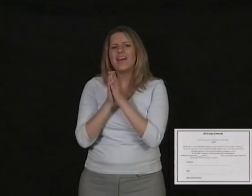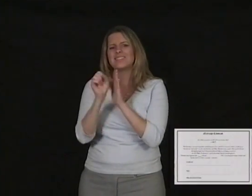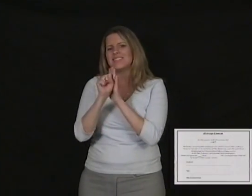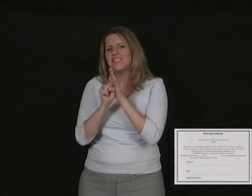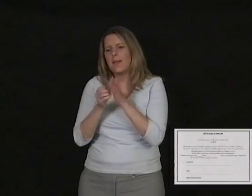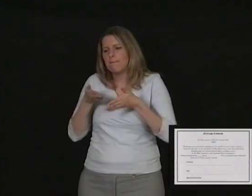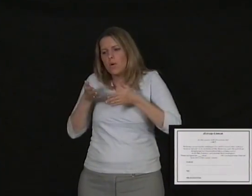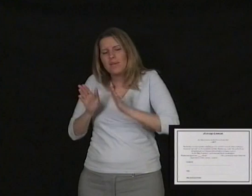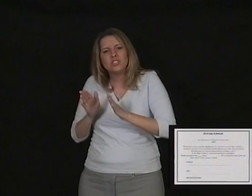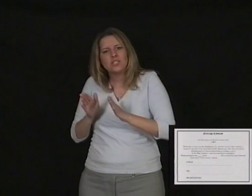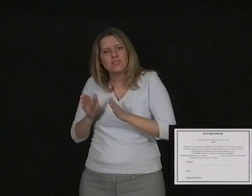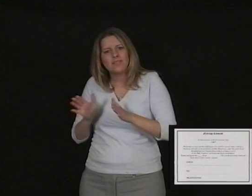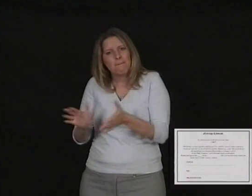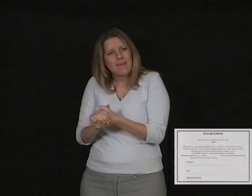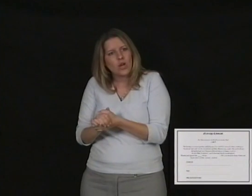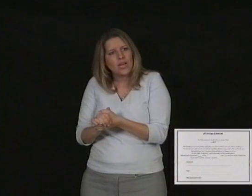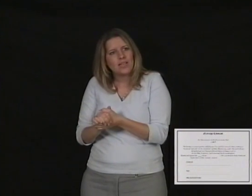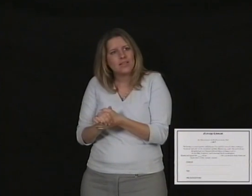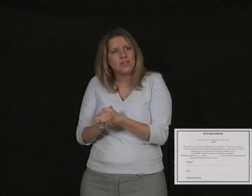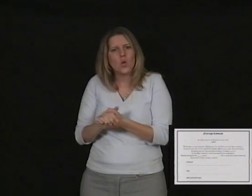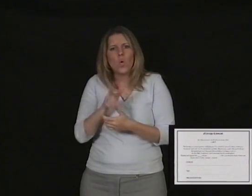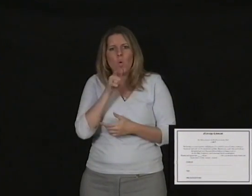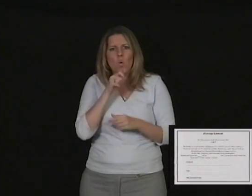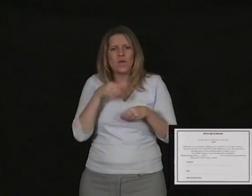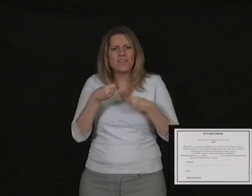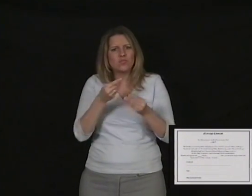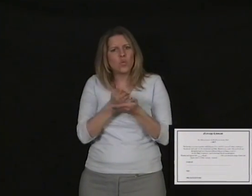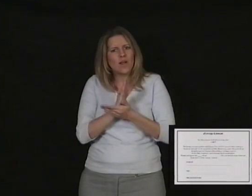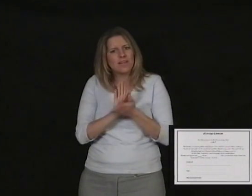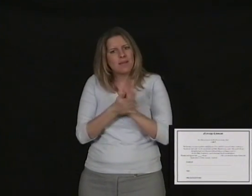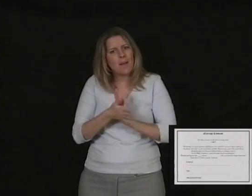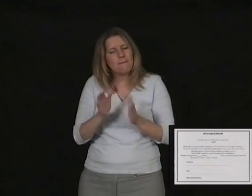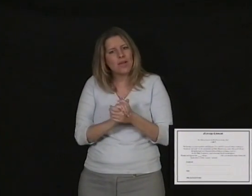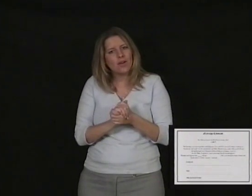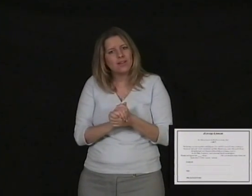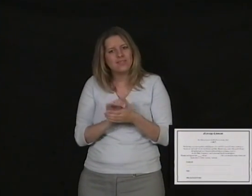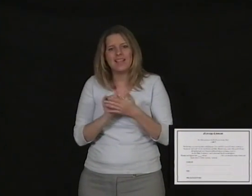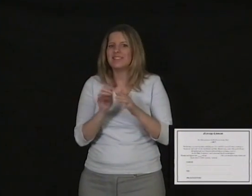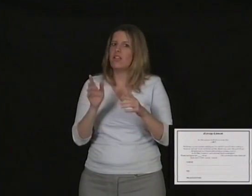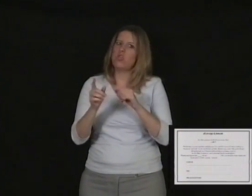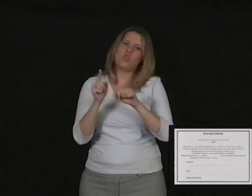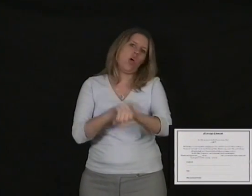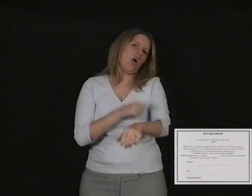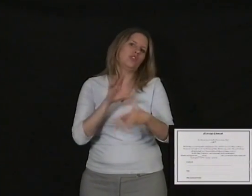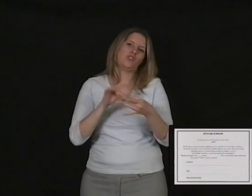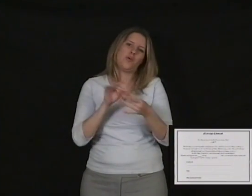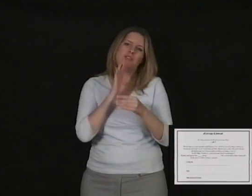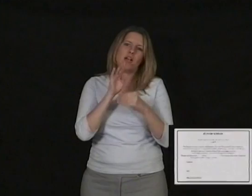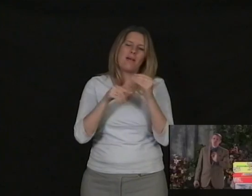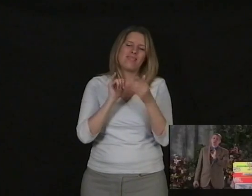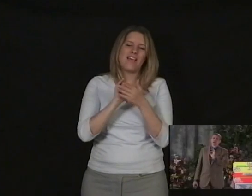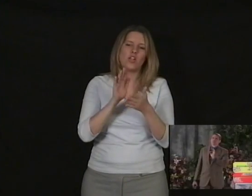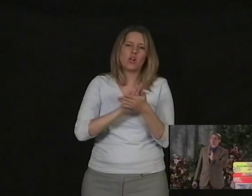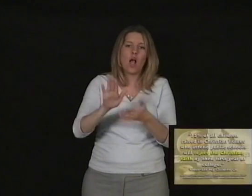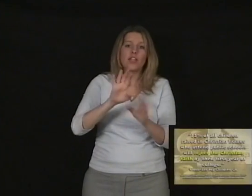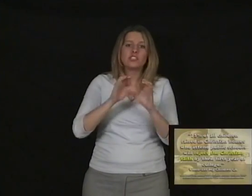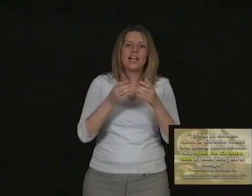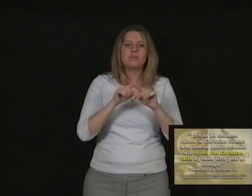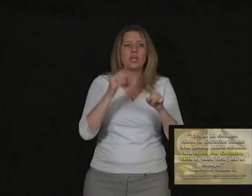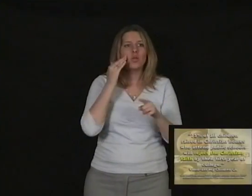permission to get married? Who gives the right to get married? That's another long story. We cover that in our college class. But did